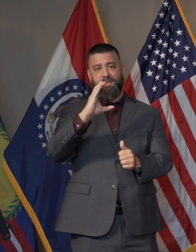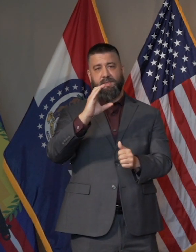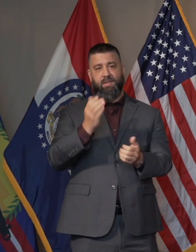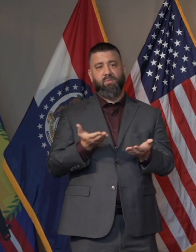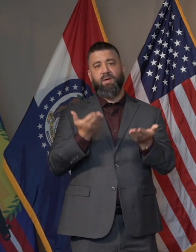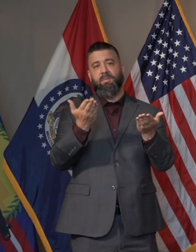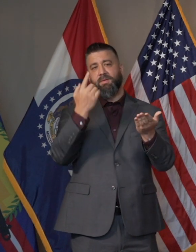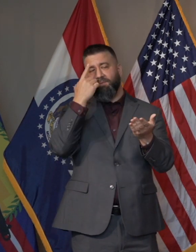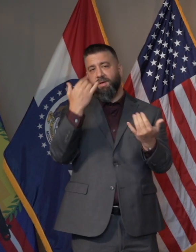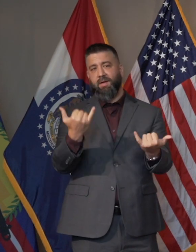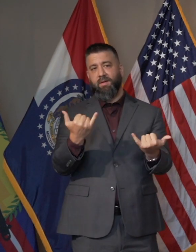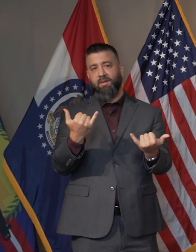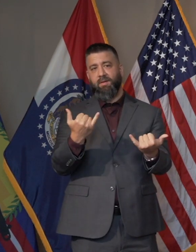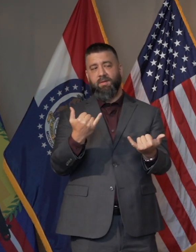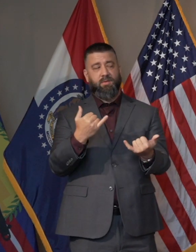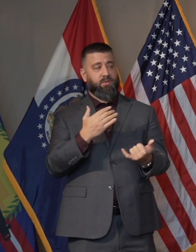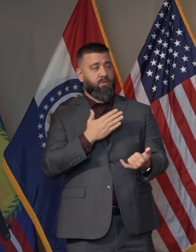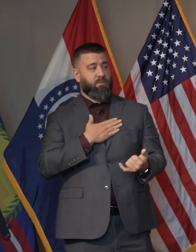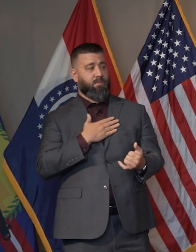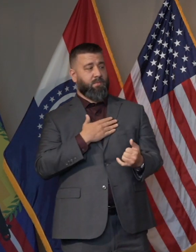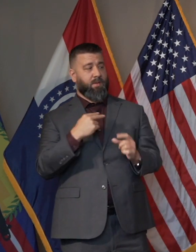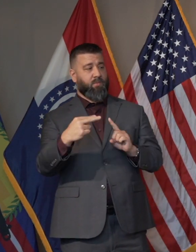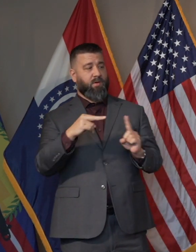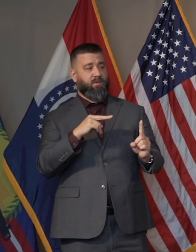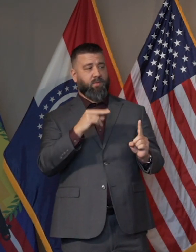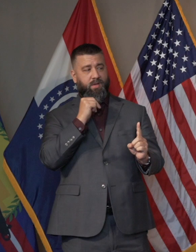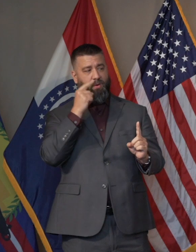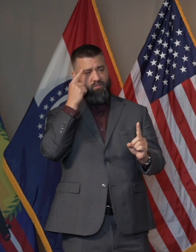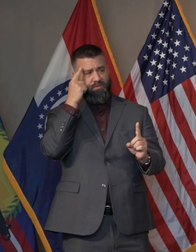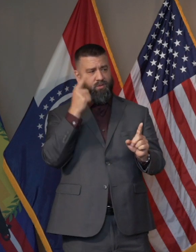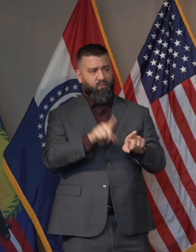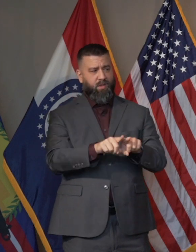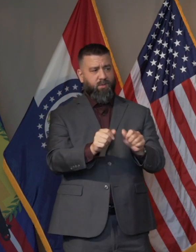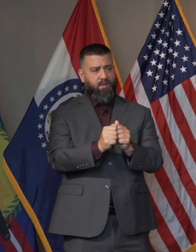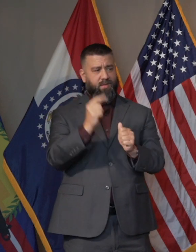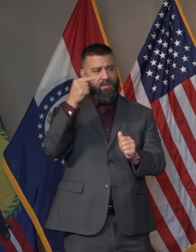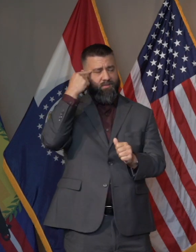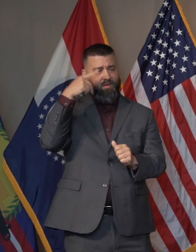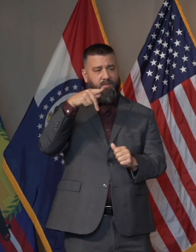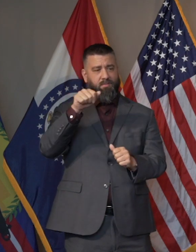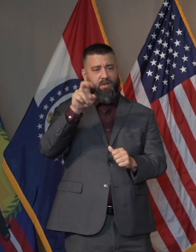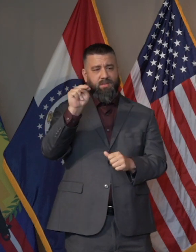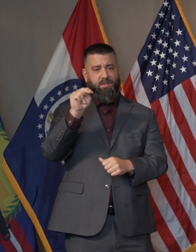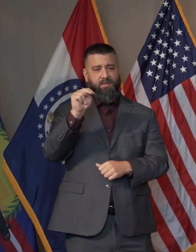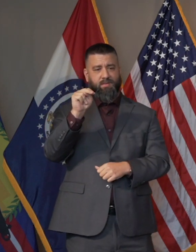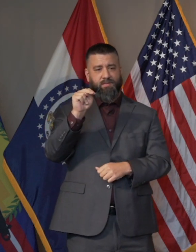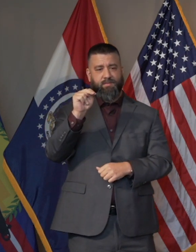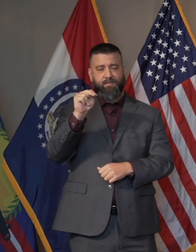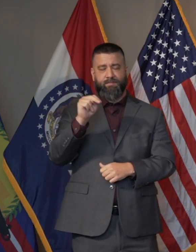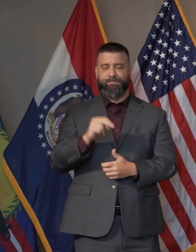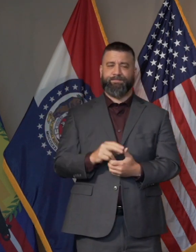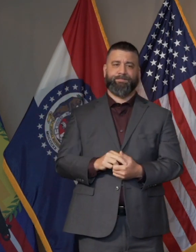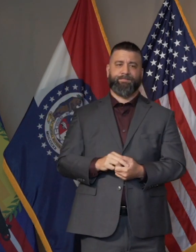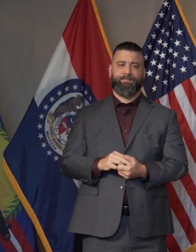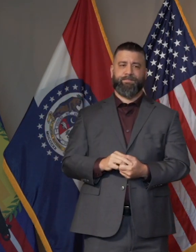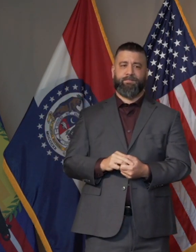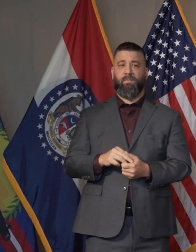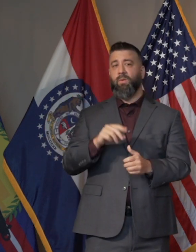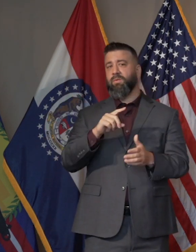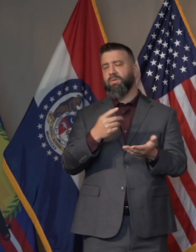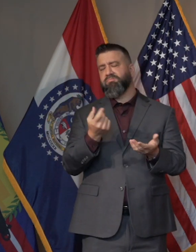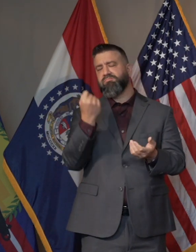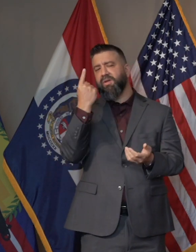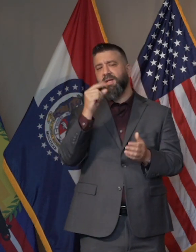point. So is it fair to say you don't agree with that assessment by the We're not governor? going to follow the opportunity. What the state